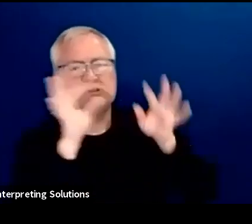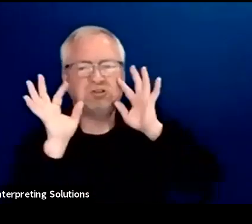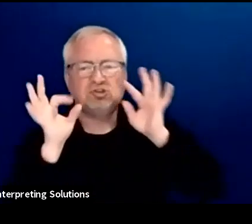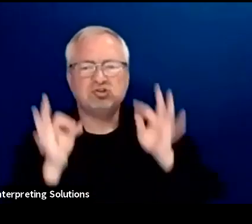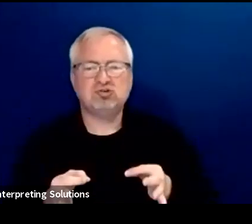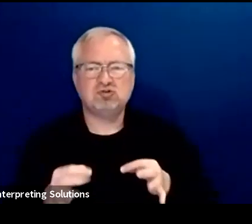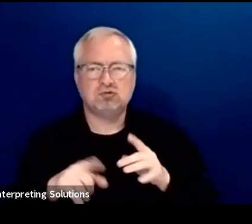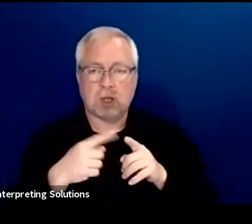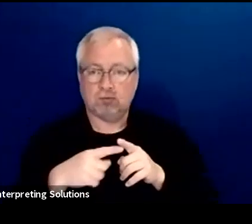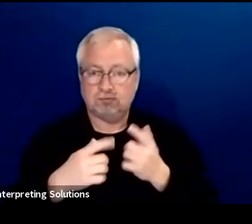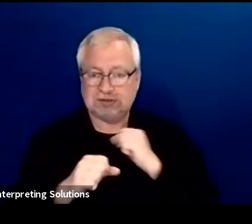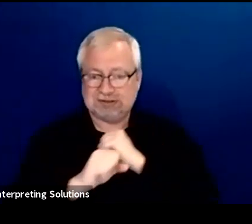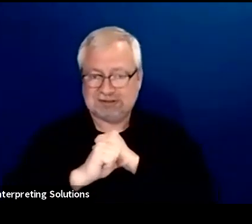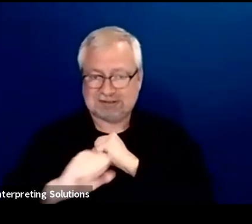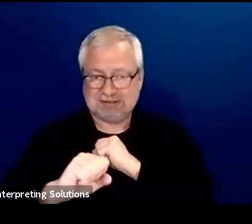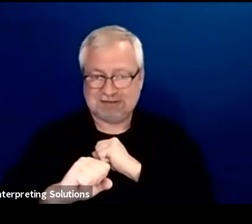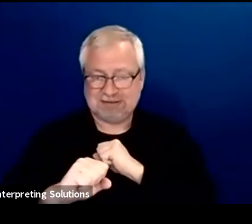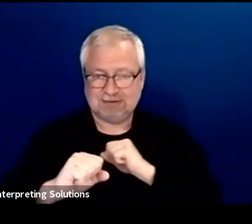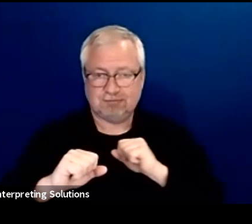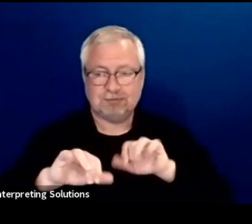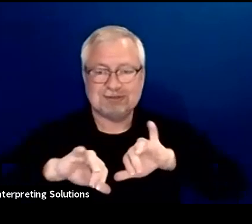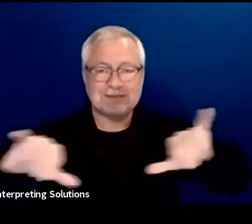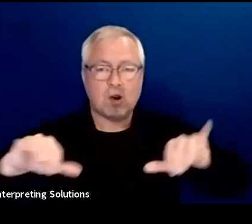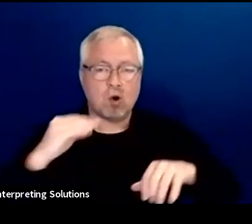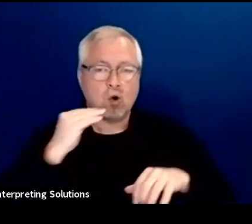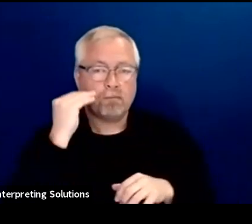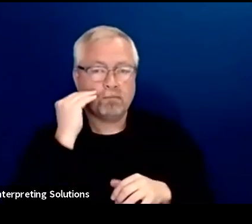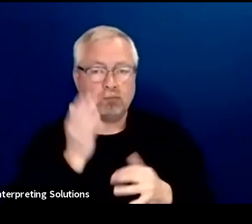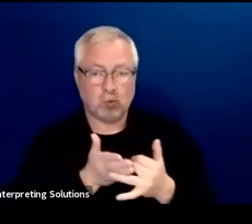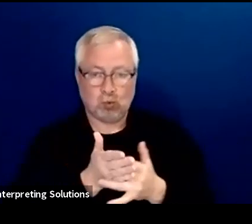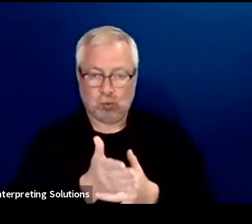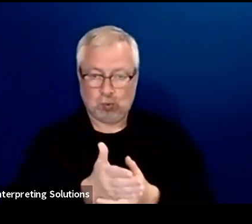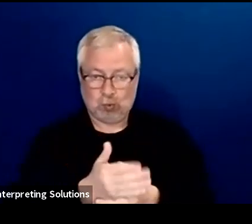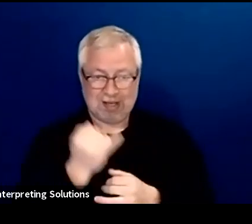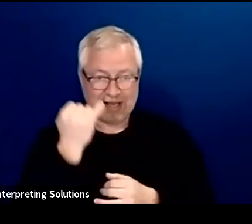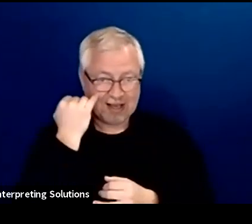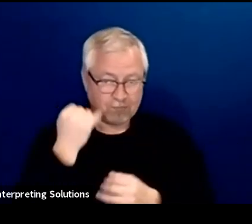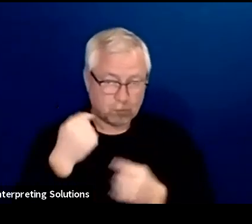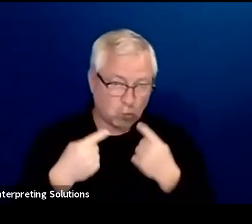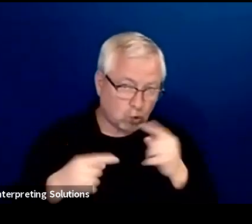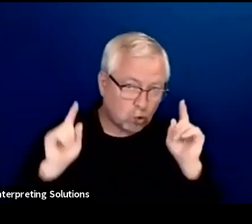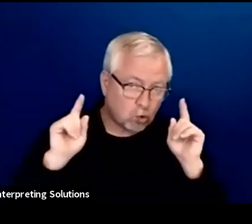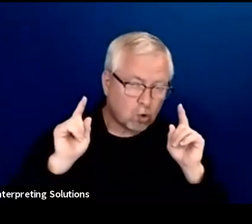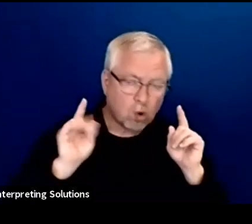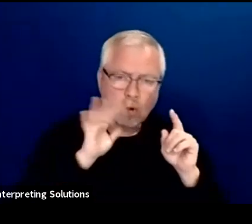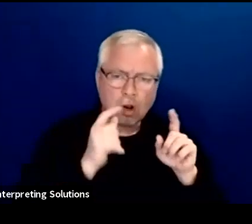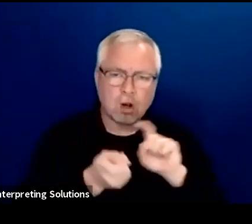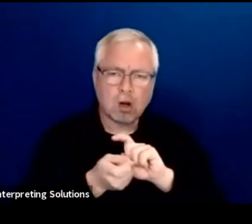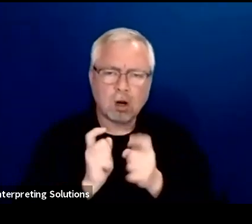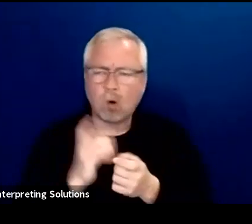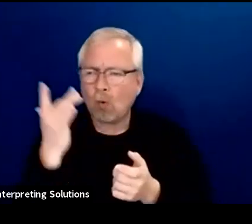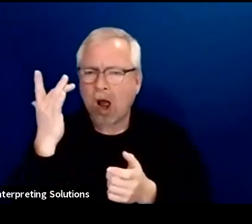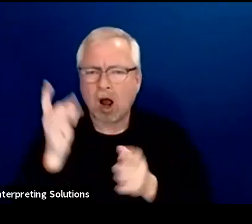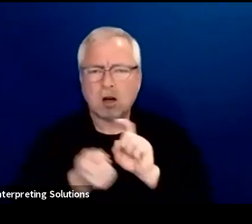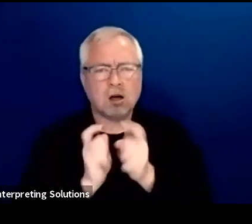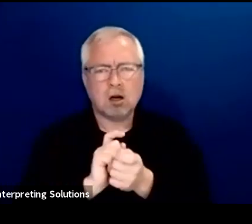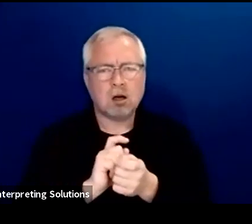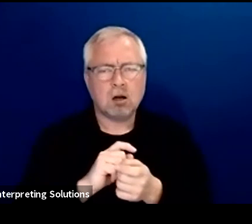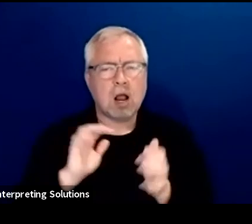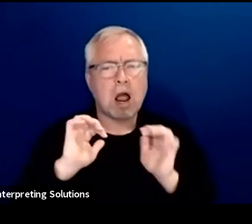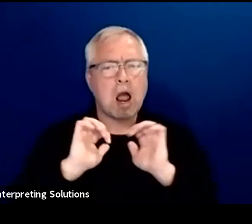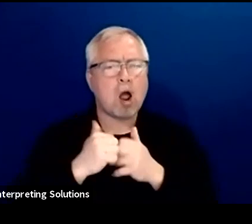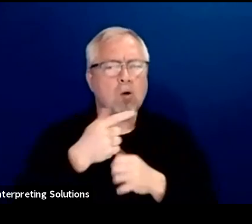lens. If it's working, why tinker with it? And how will you know when to pull back? I mean, if something's working, maybe you should keep it going because